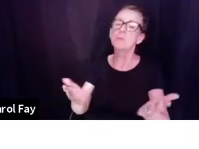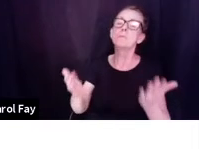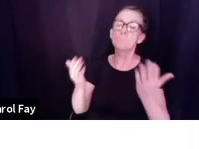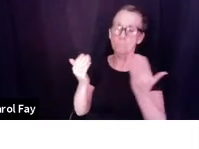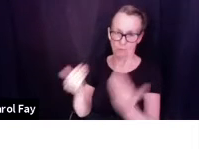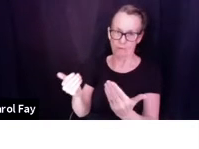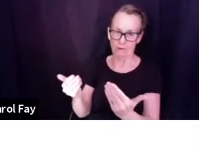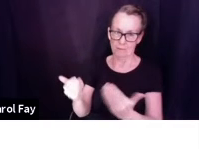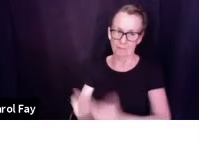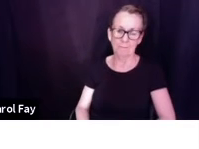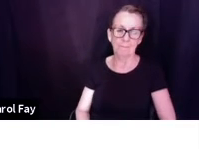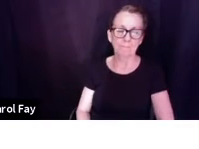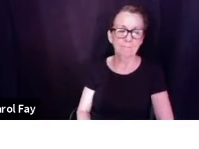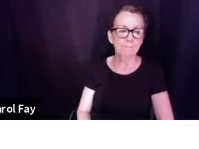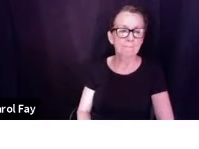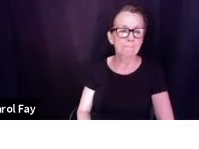Next.